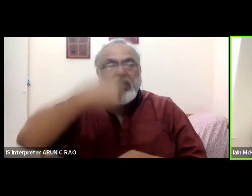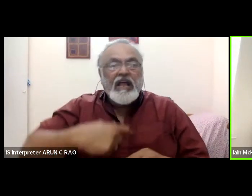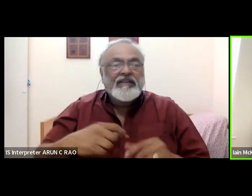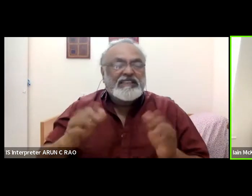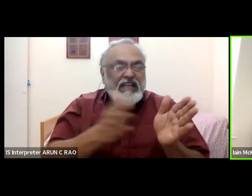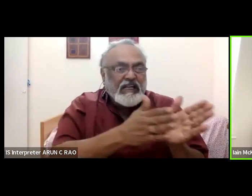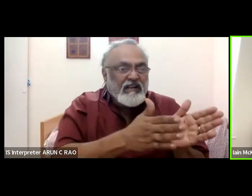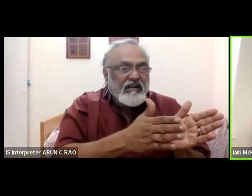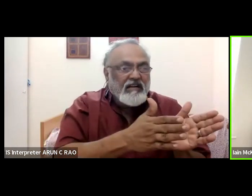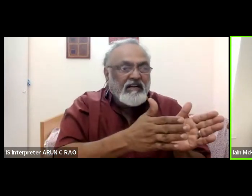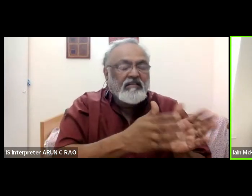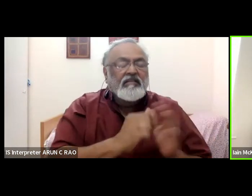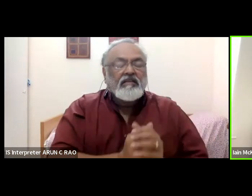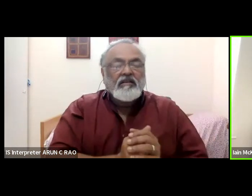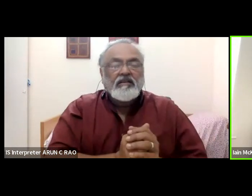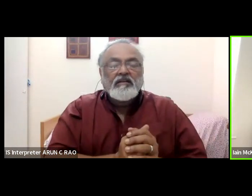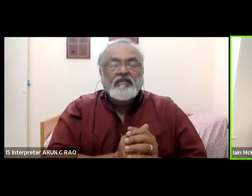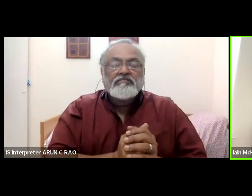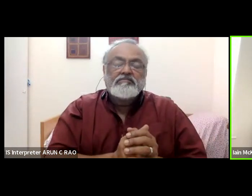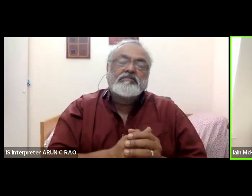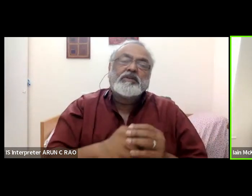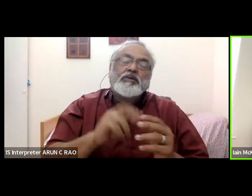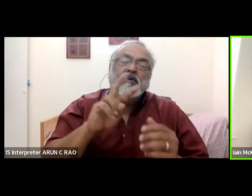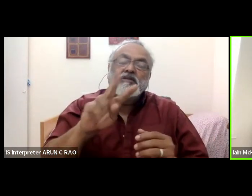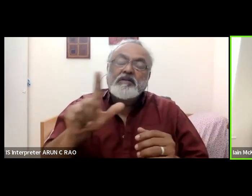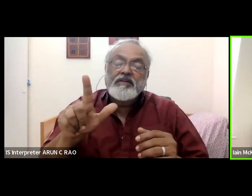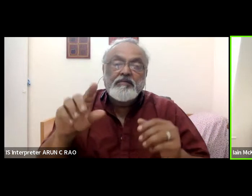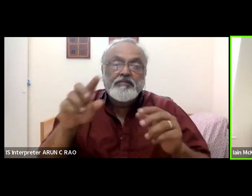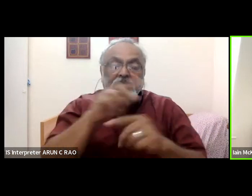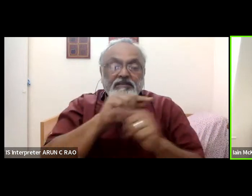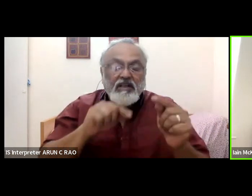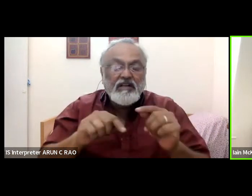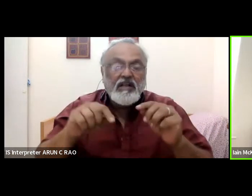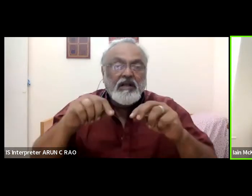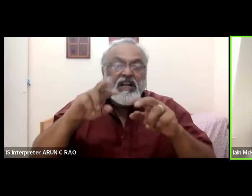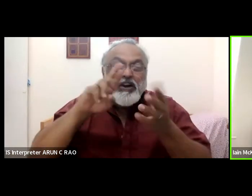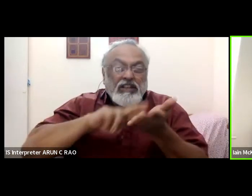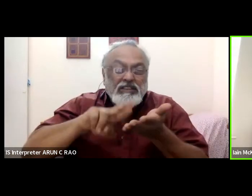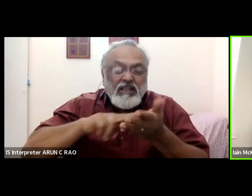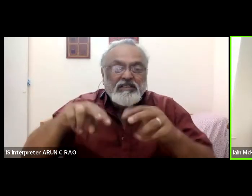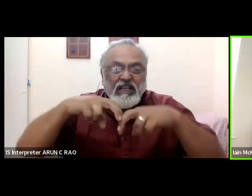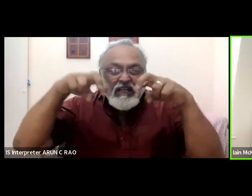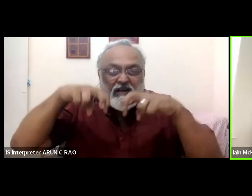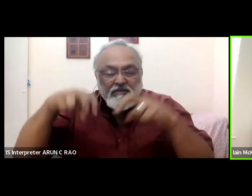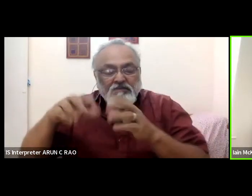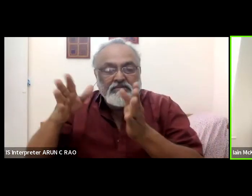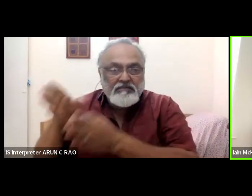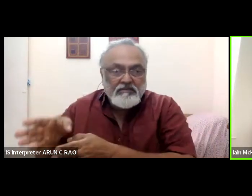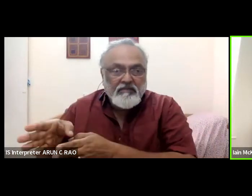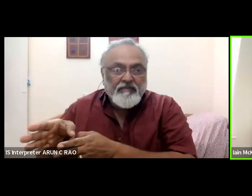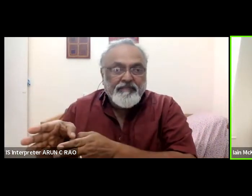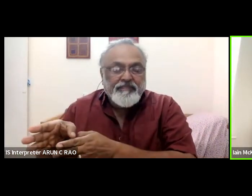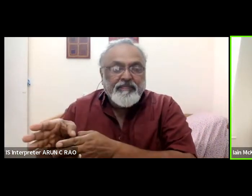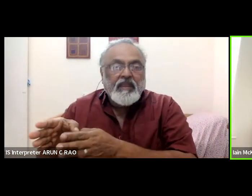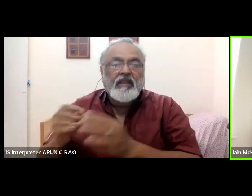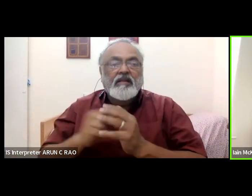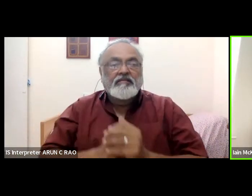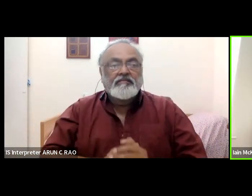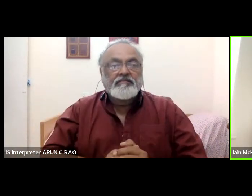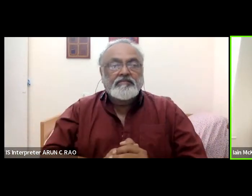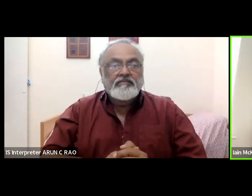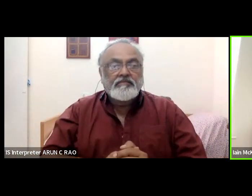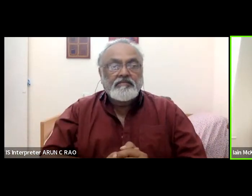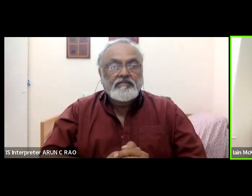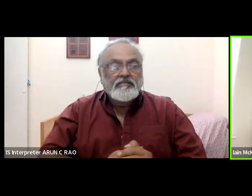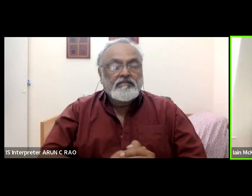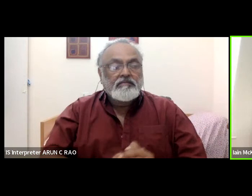17% research/academia, and 21% have put other. So thank you, that's fantastic. So